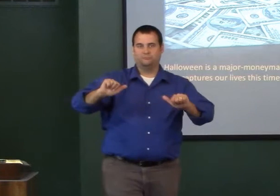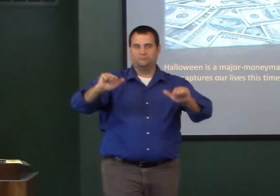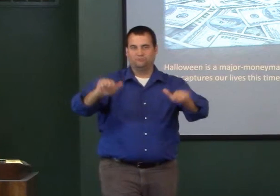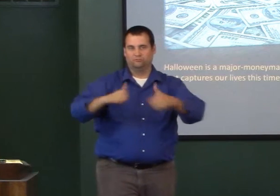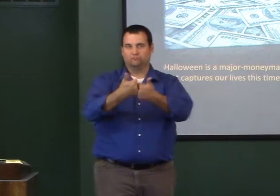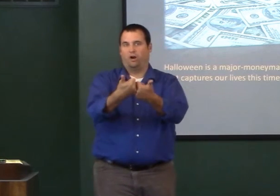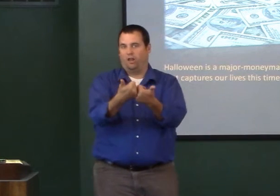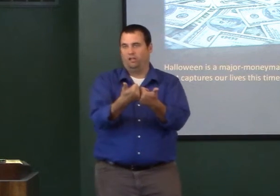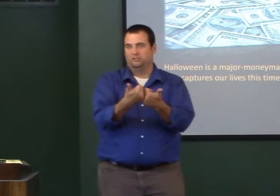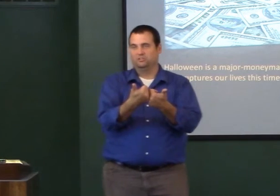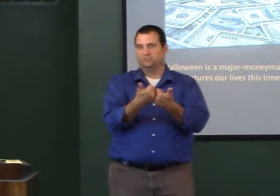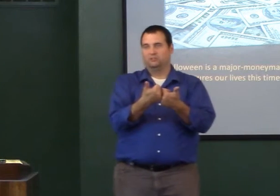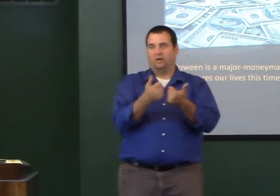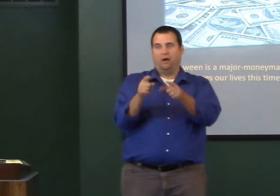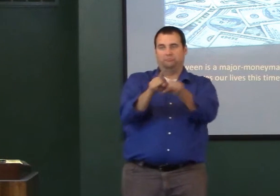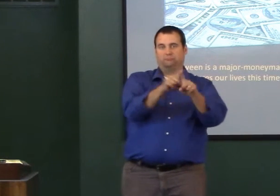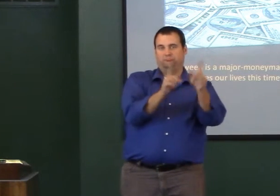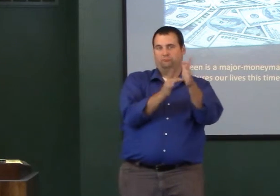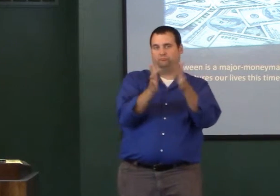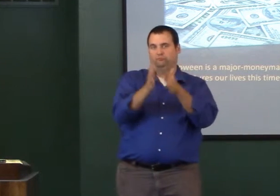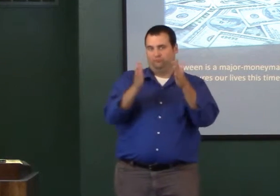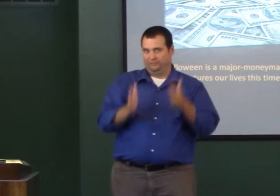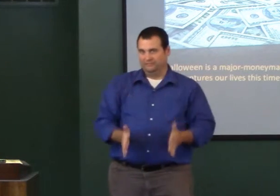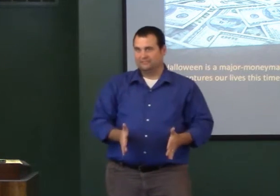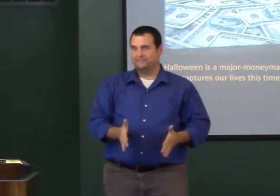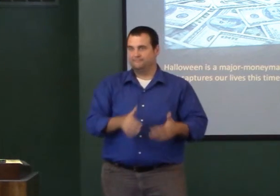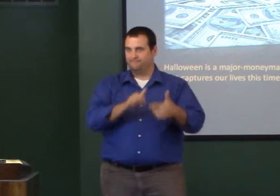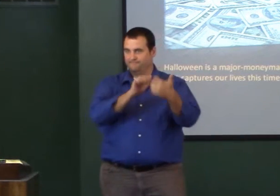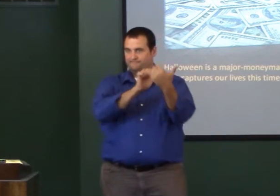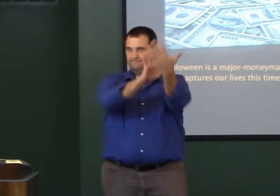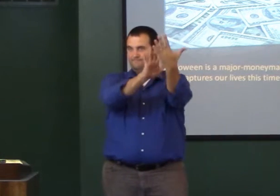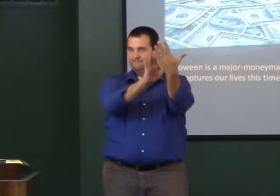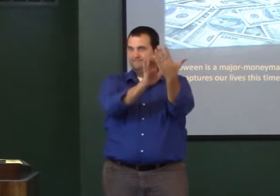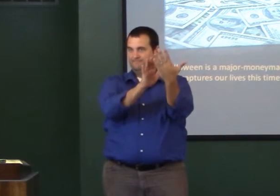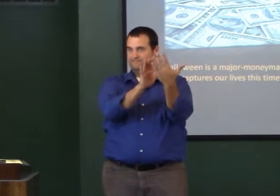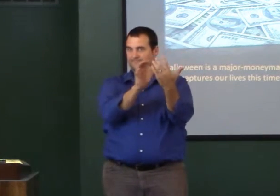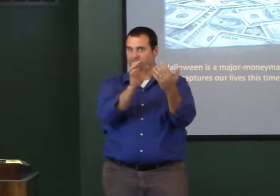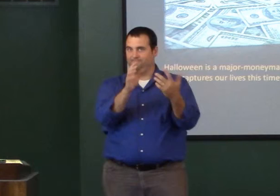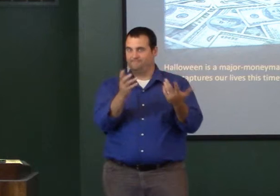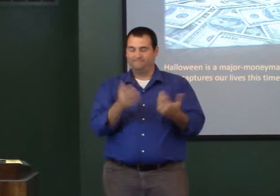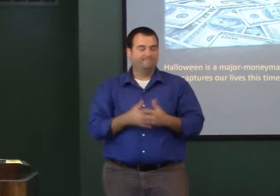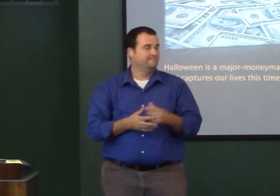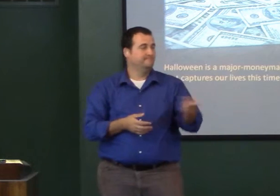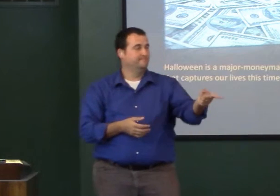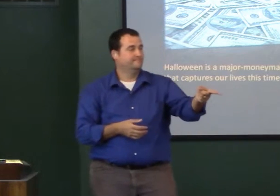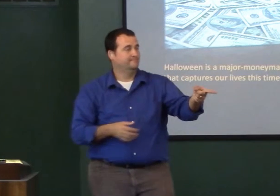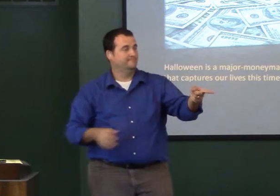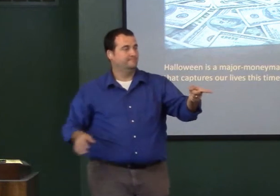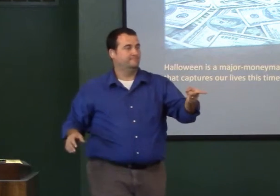costumes and come for Christmas. So, if you are a Christian,